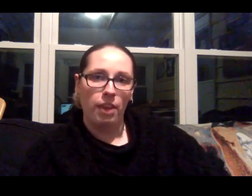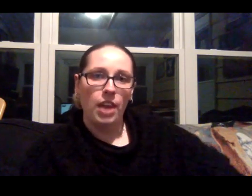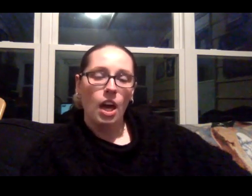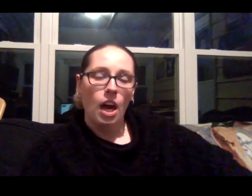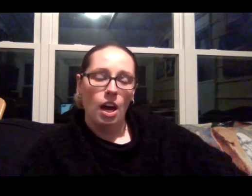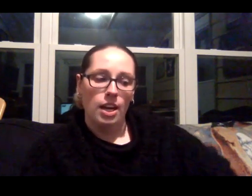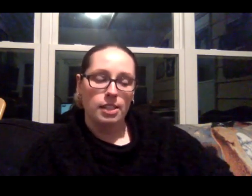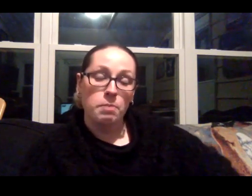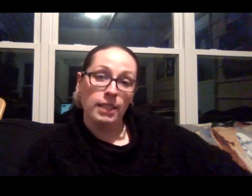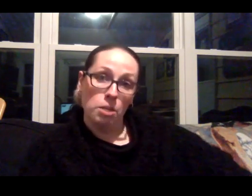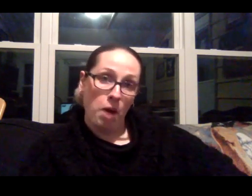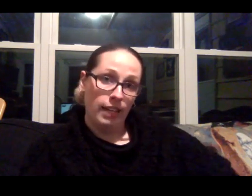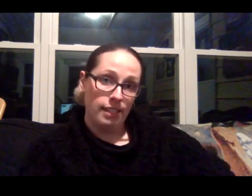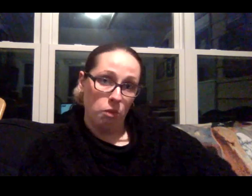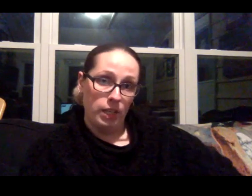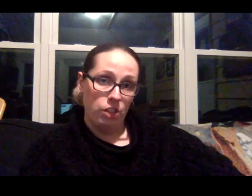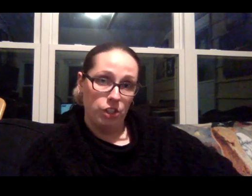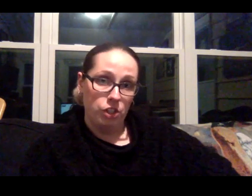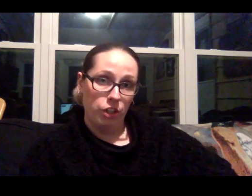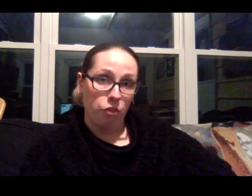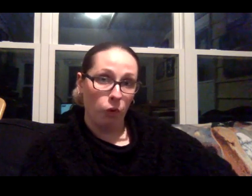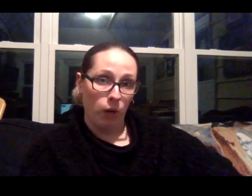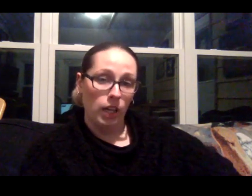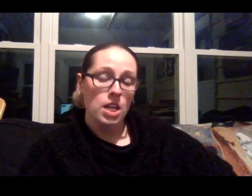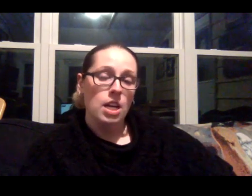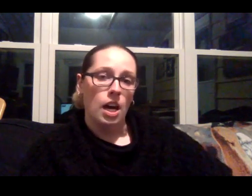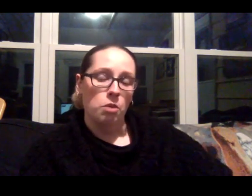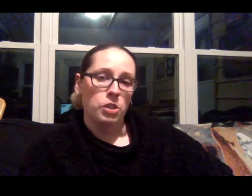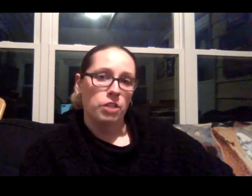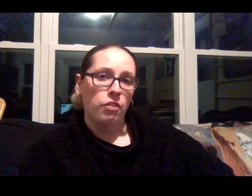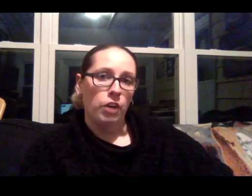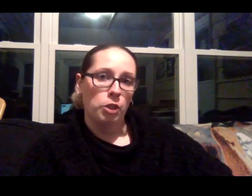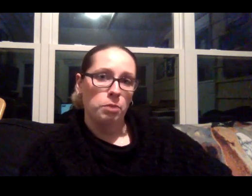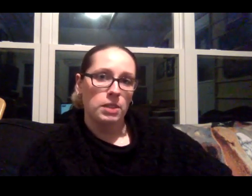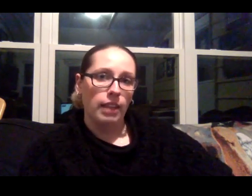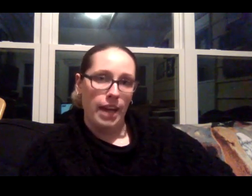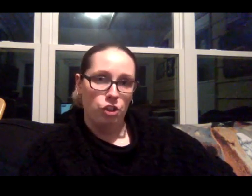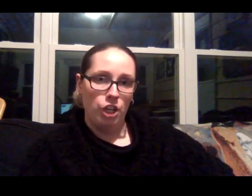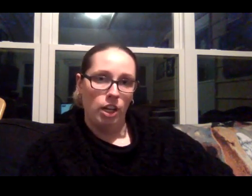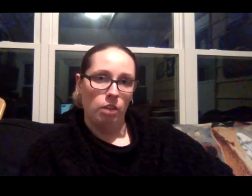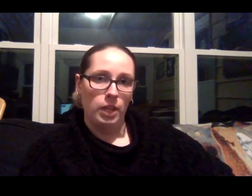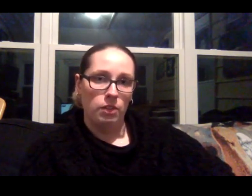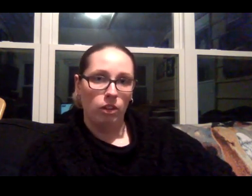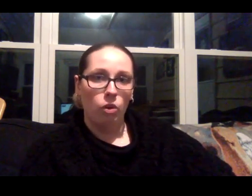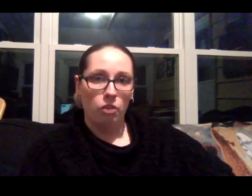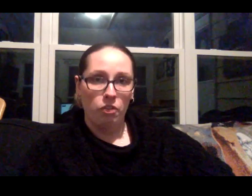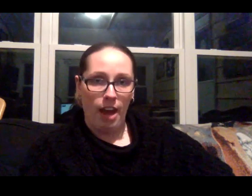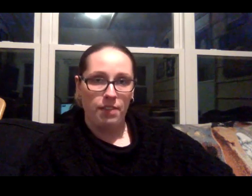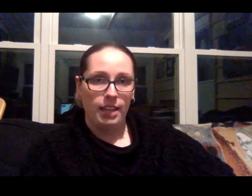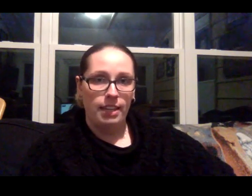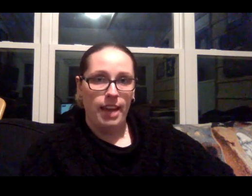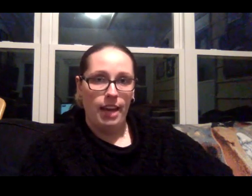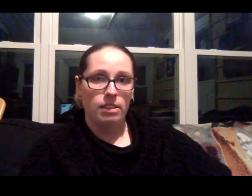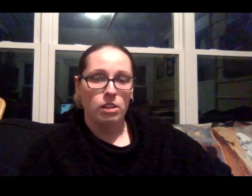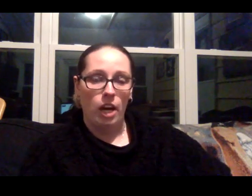with suspected apraxia when he just turned four. It was confirmed last year when he was a little over five